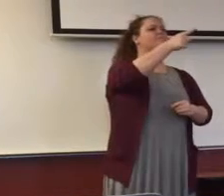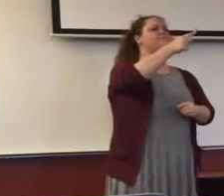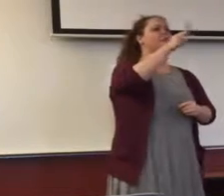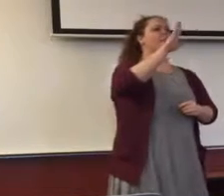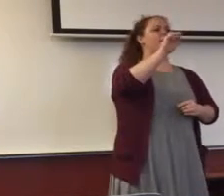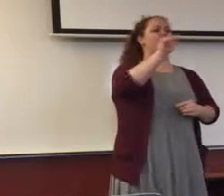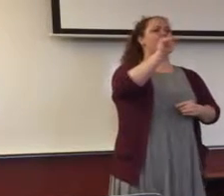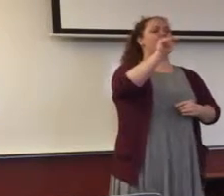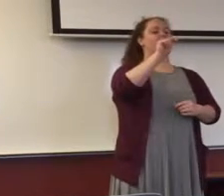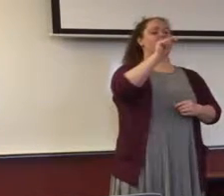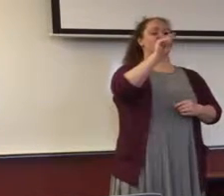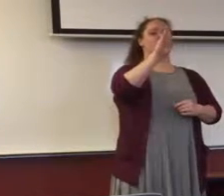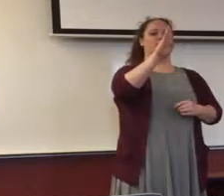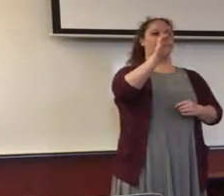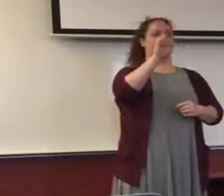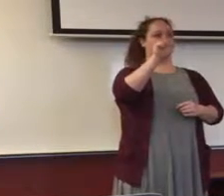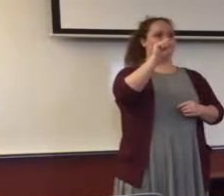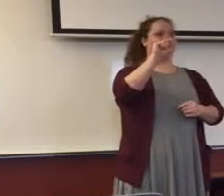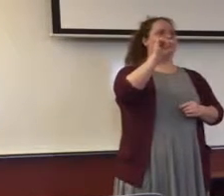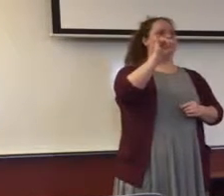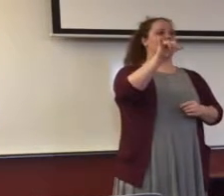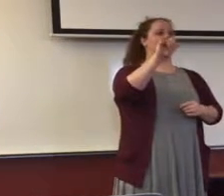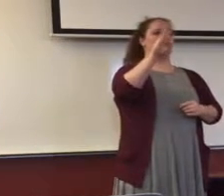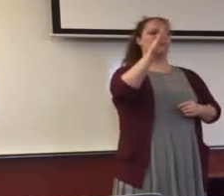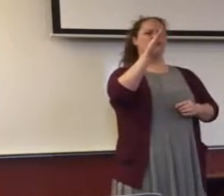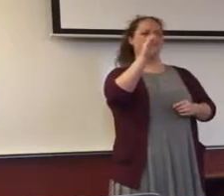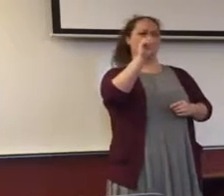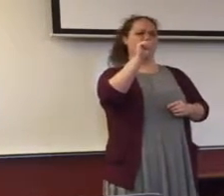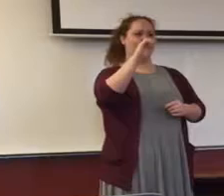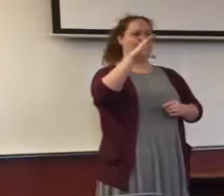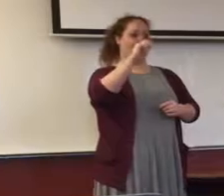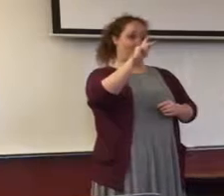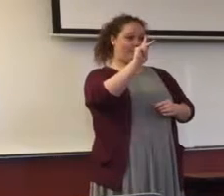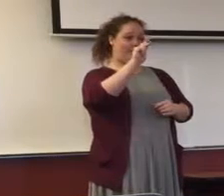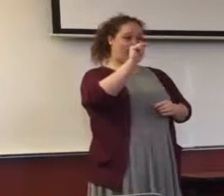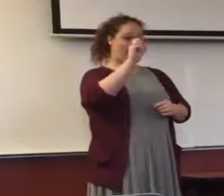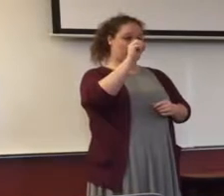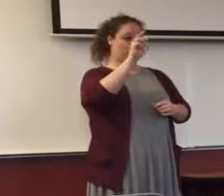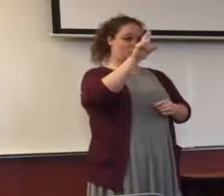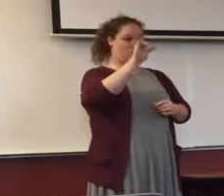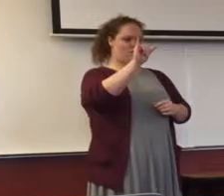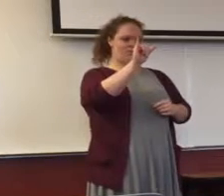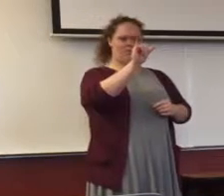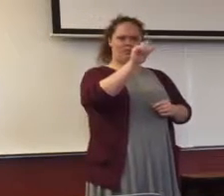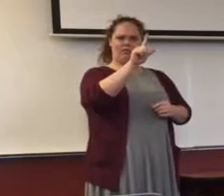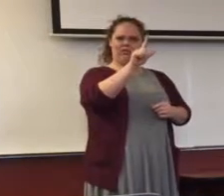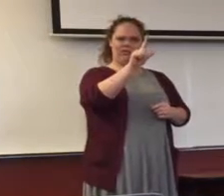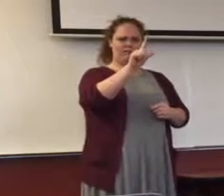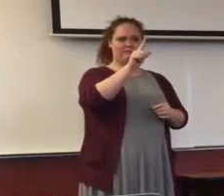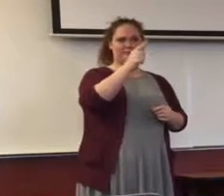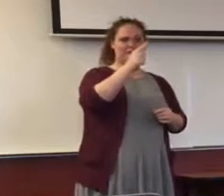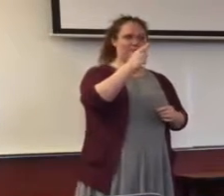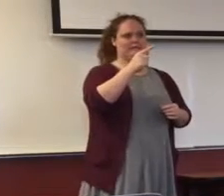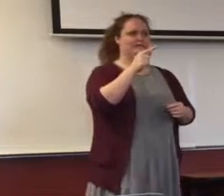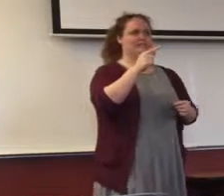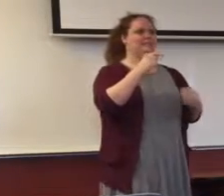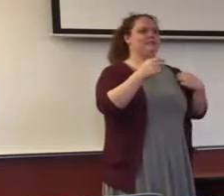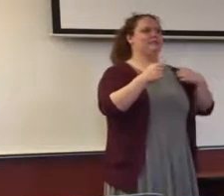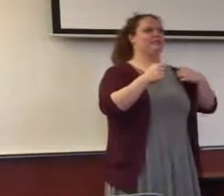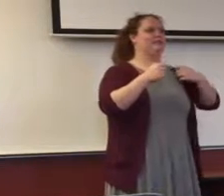Oh. Betsy, I can't tell you how many times residents come and go, Mm-hmm. and I'm like, busy. She's busy. She